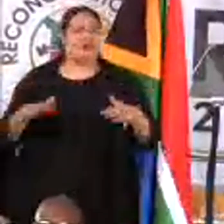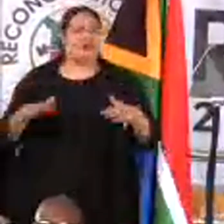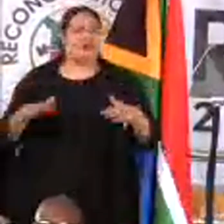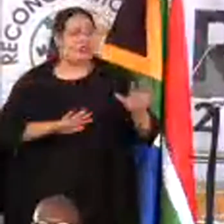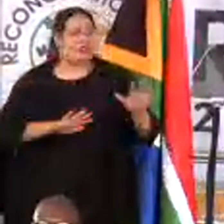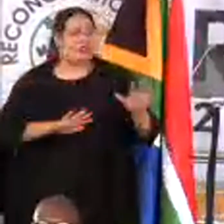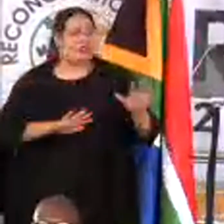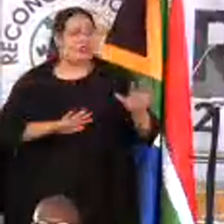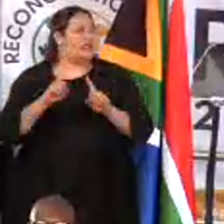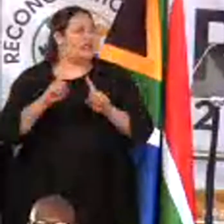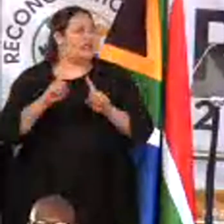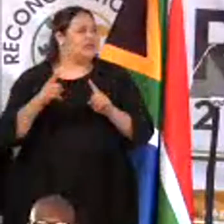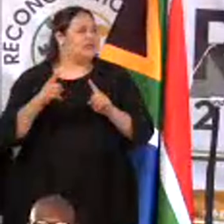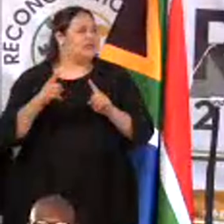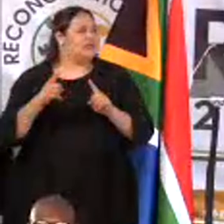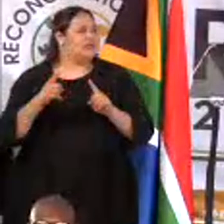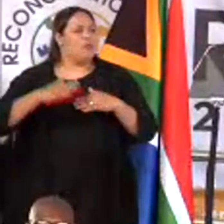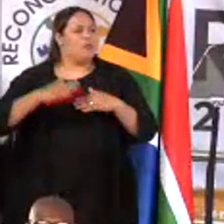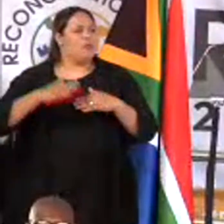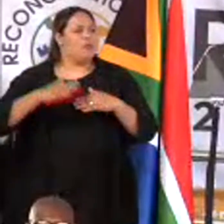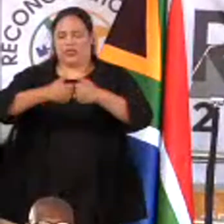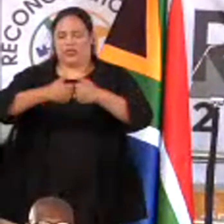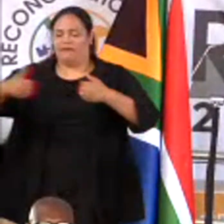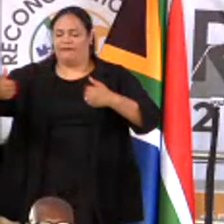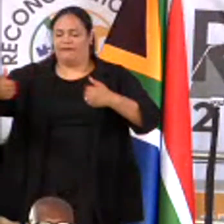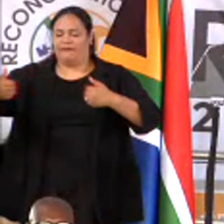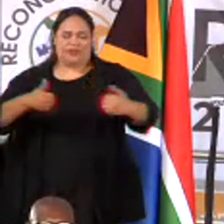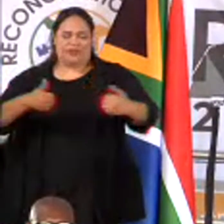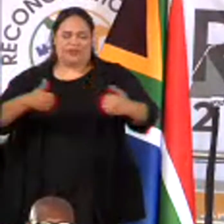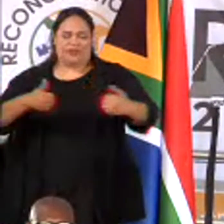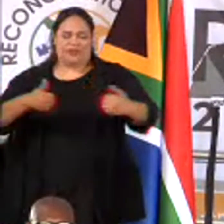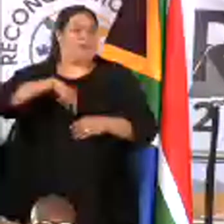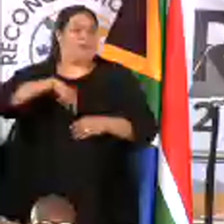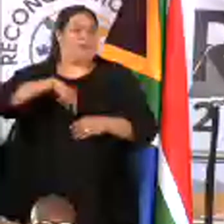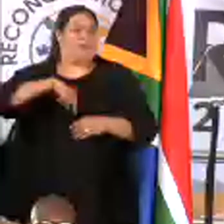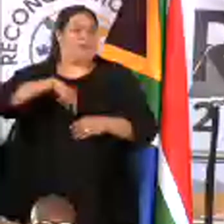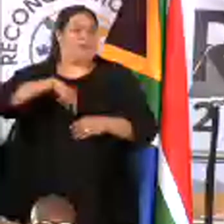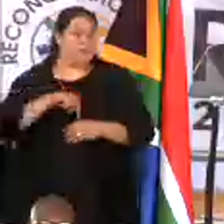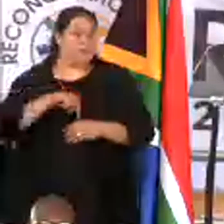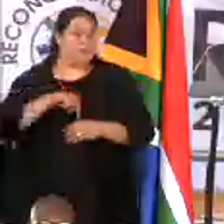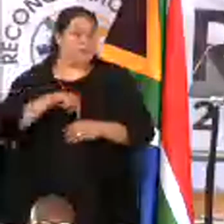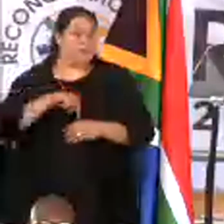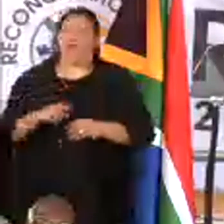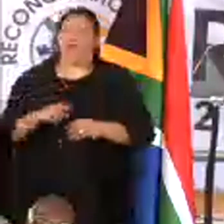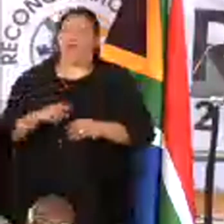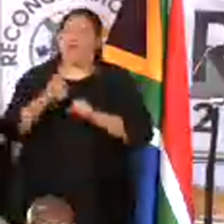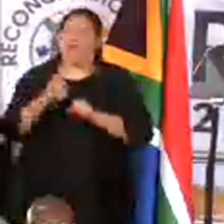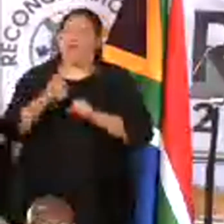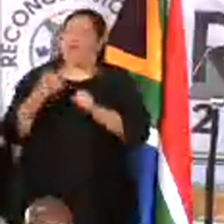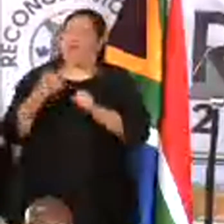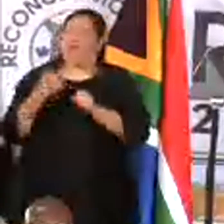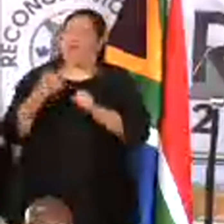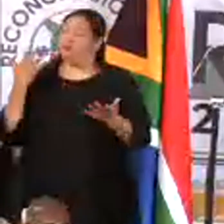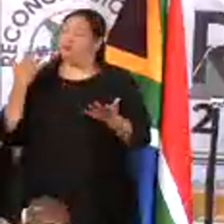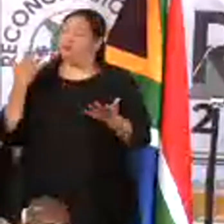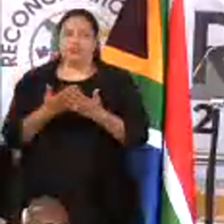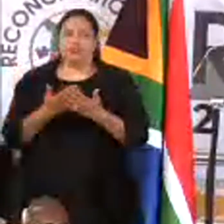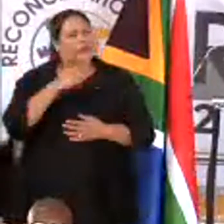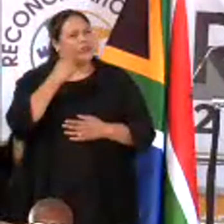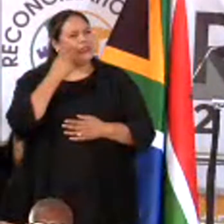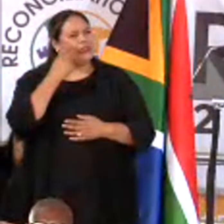also exacerbate more divisions amongst us. Over the last few years, we have